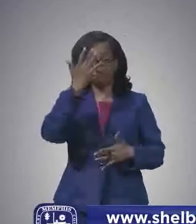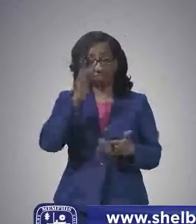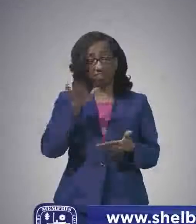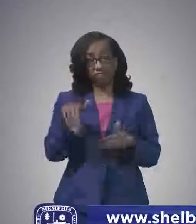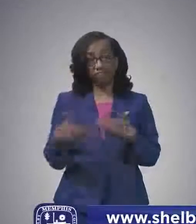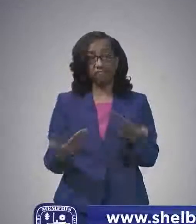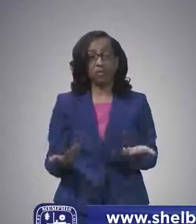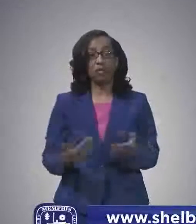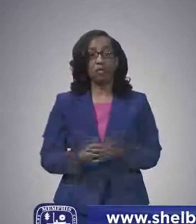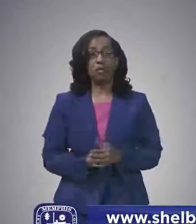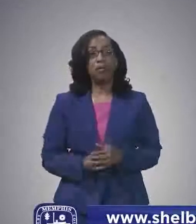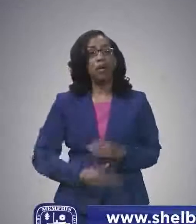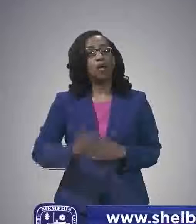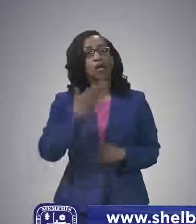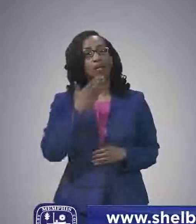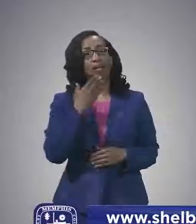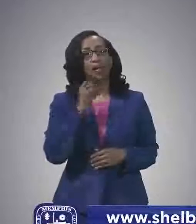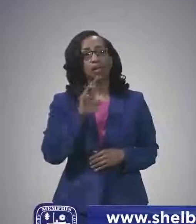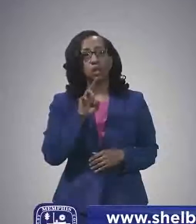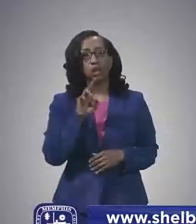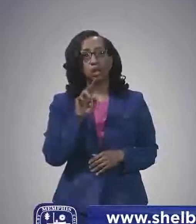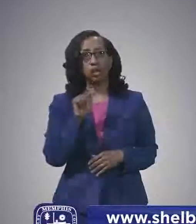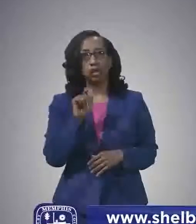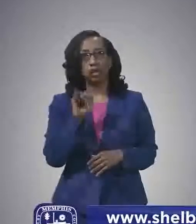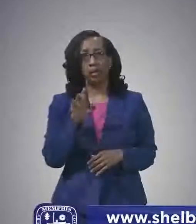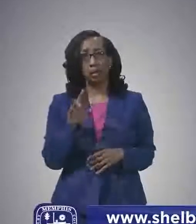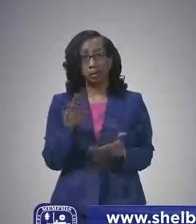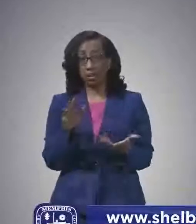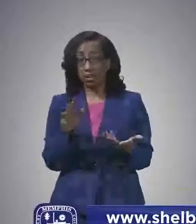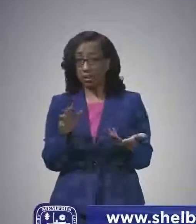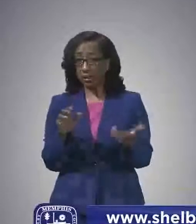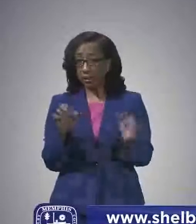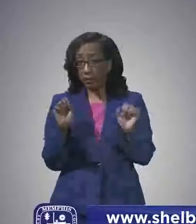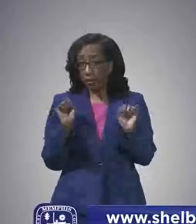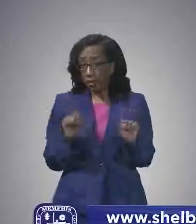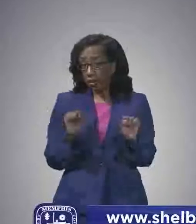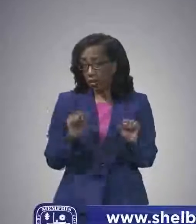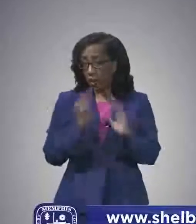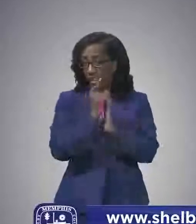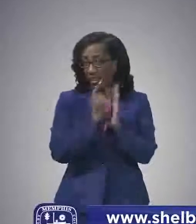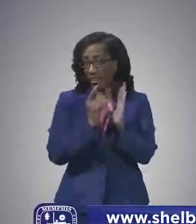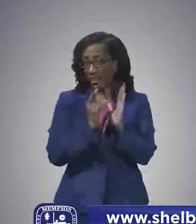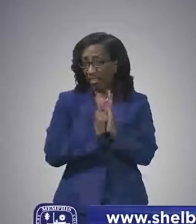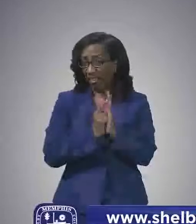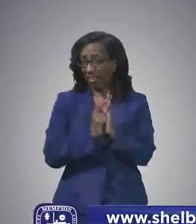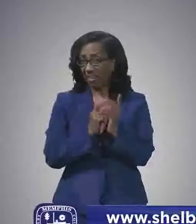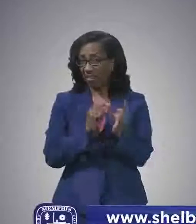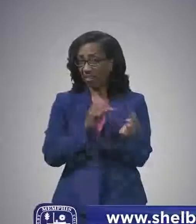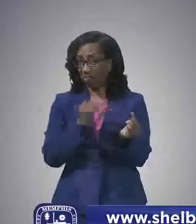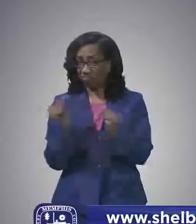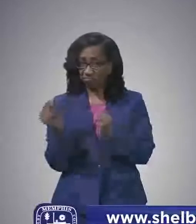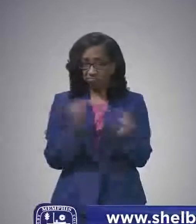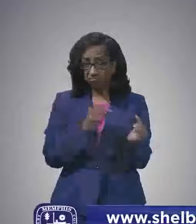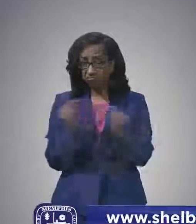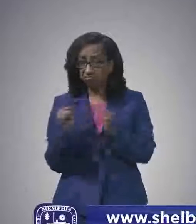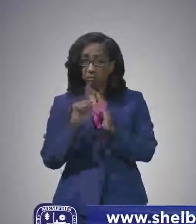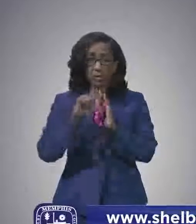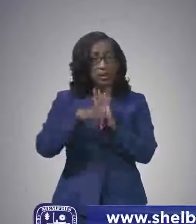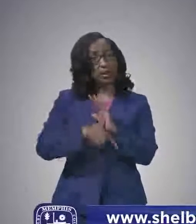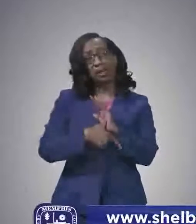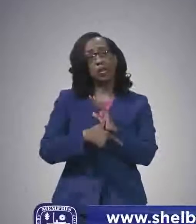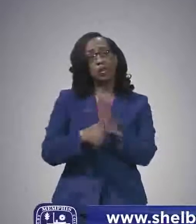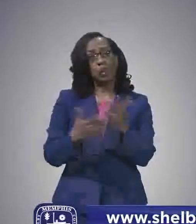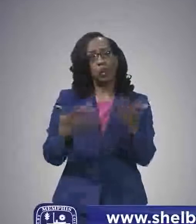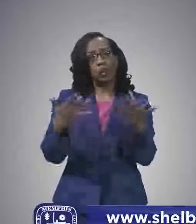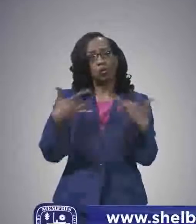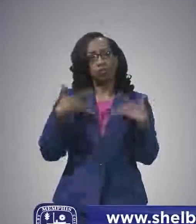Dr. Taylor. So there could be a legal fight ahead potentially. What's at stake here?